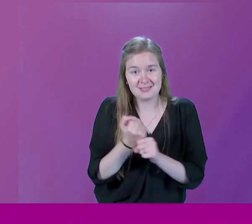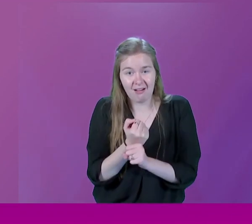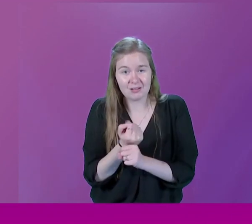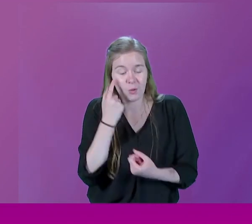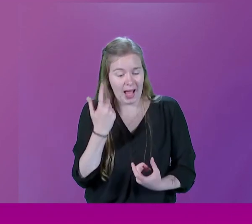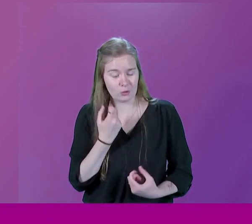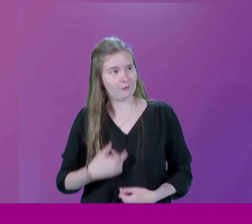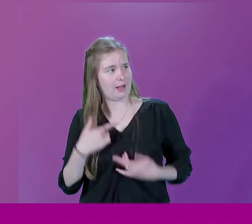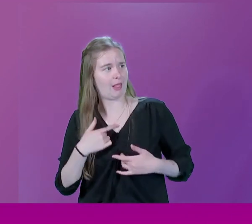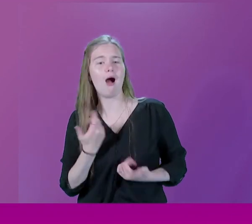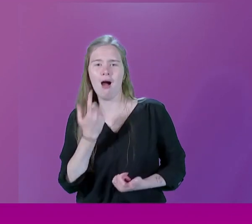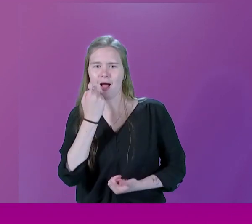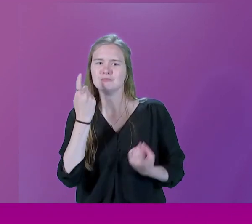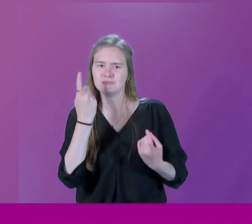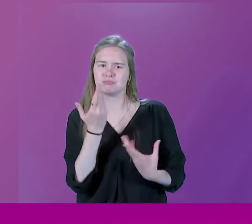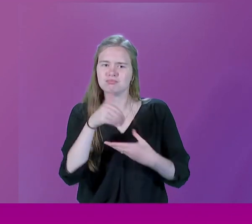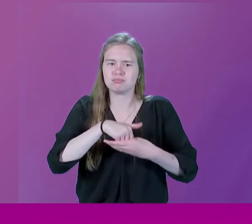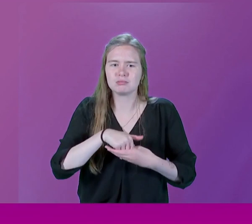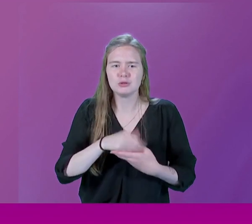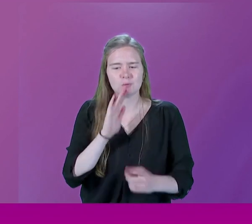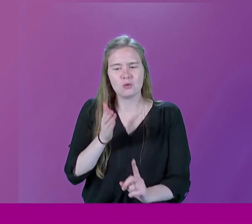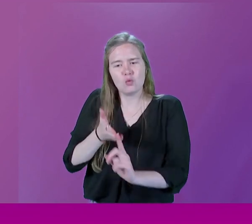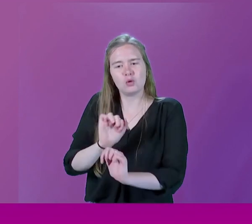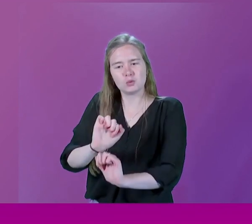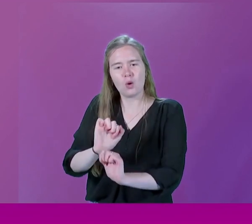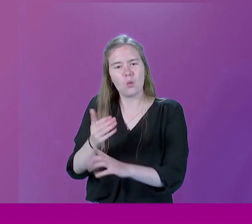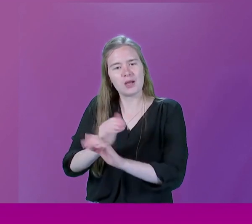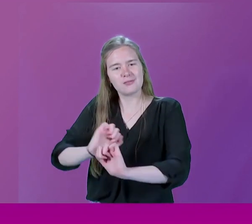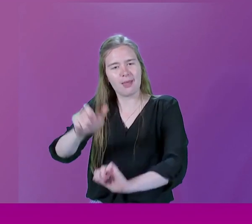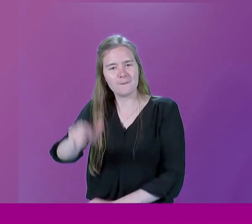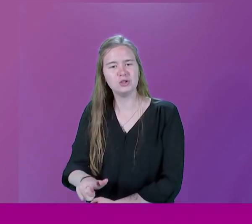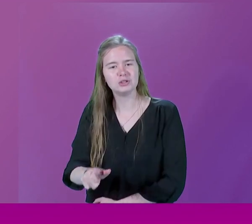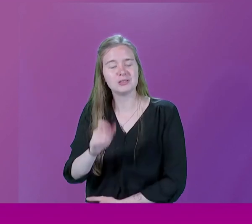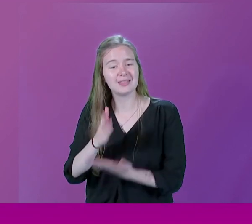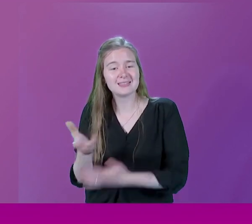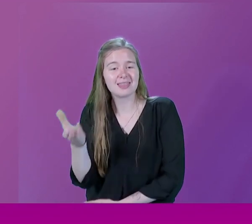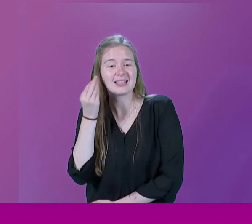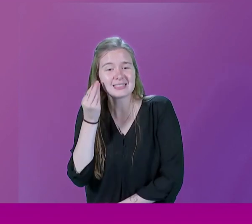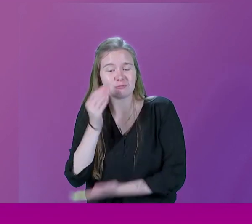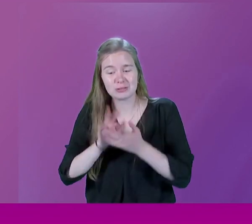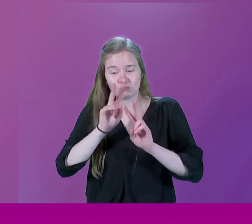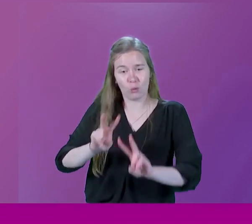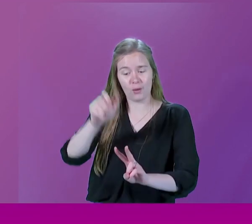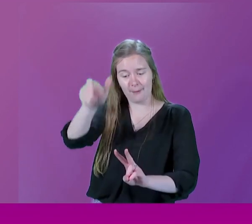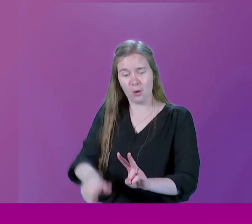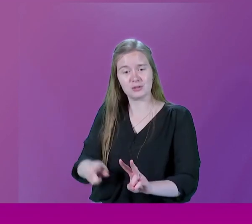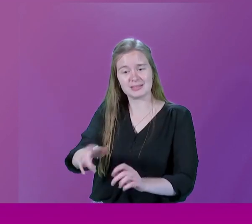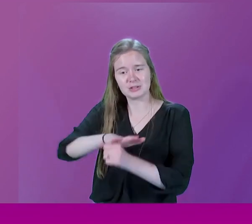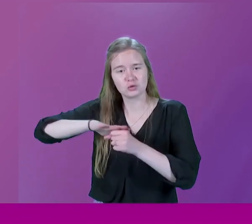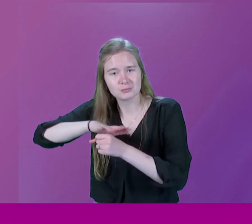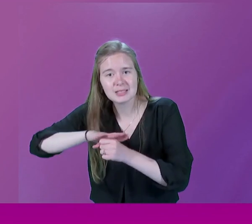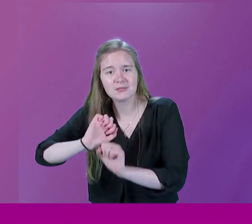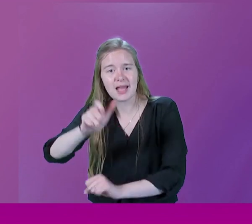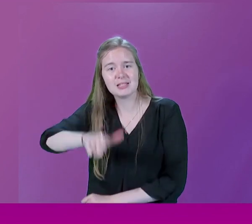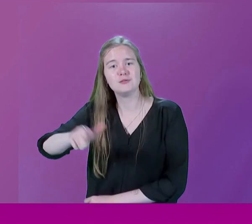And it's just this kind of paying attention. And that's what listening is. It's just paying attention to the